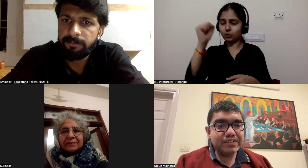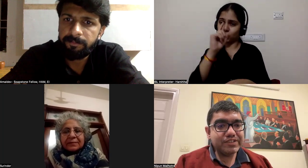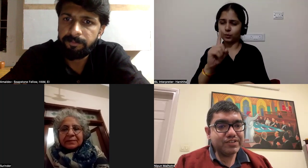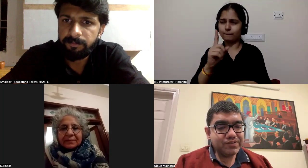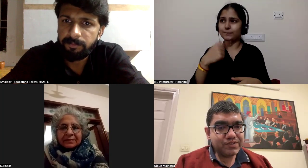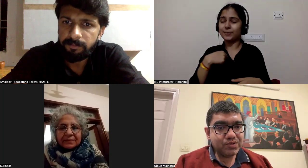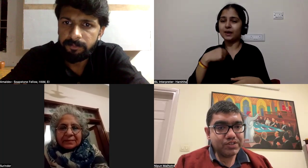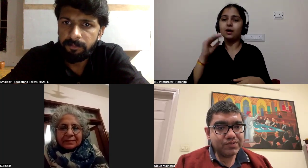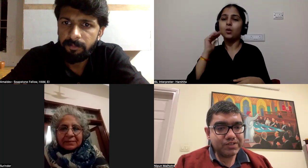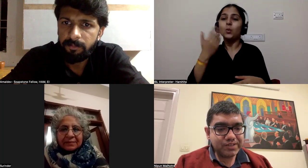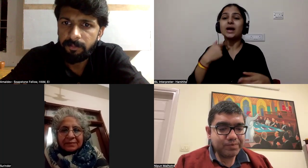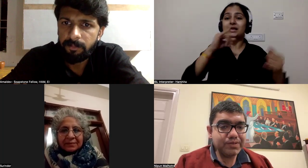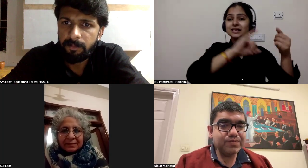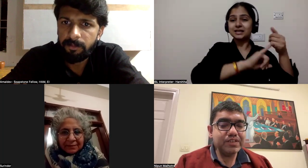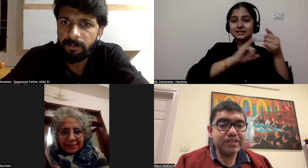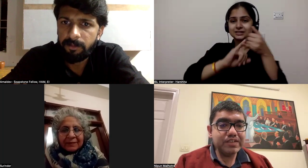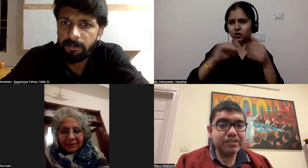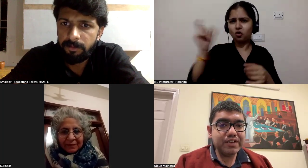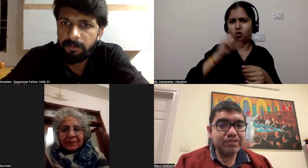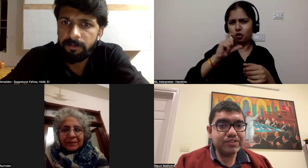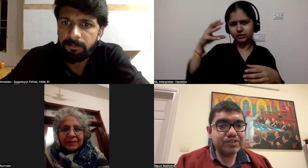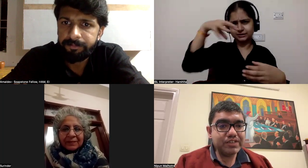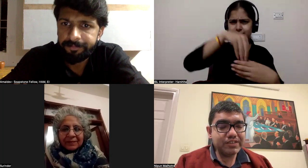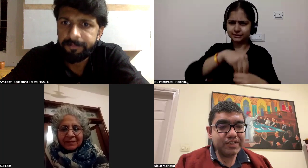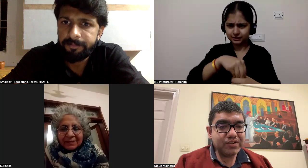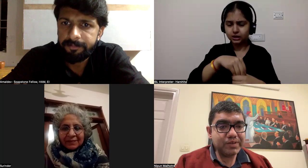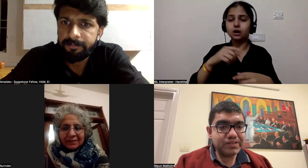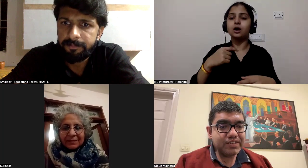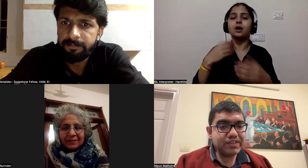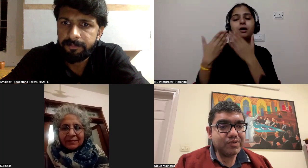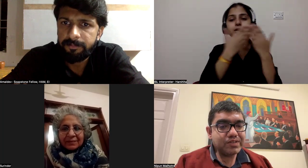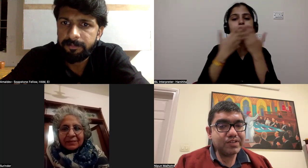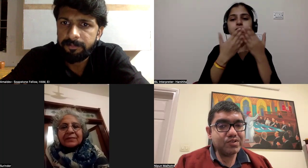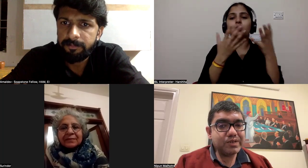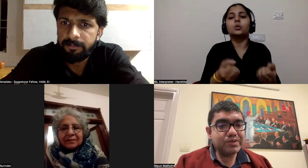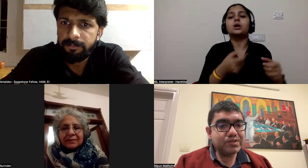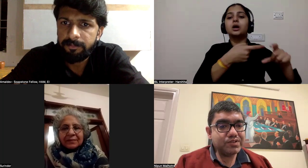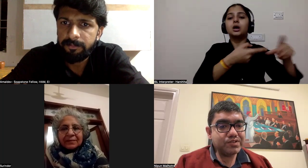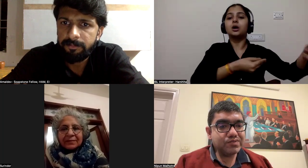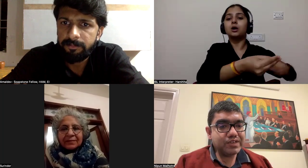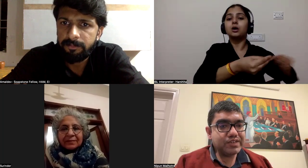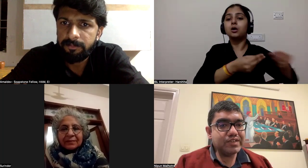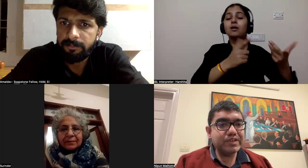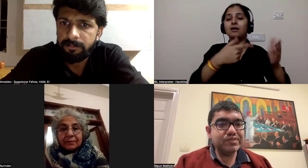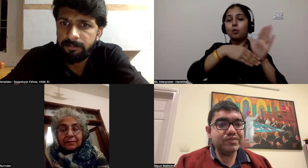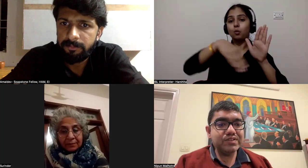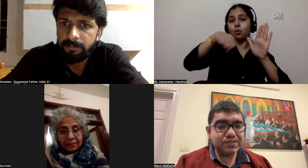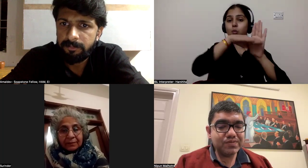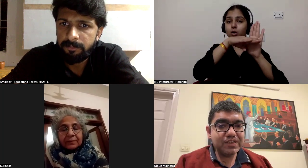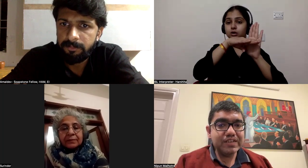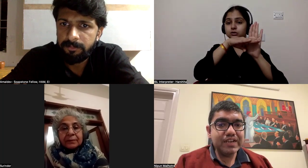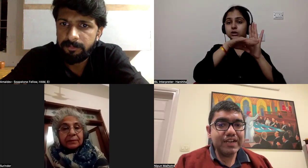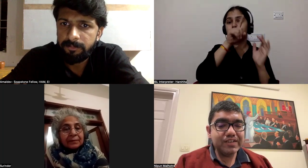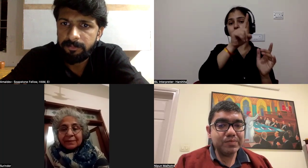when I entered St. Stephen's College, for example, I wanted to study economics, and the economics classroom had been on the first floor for 125